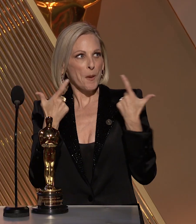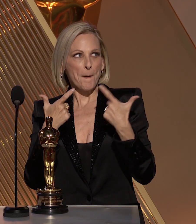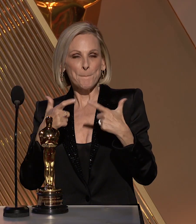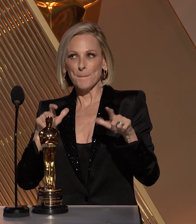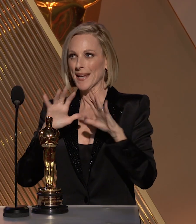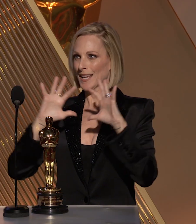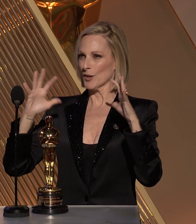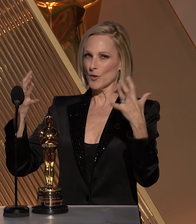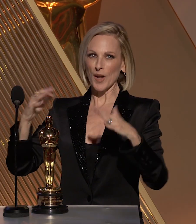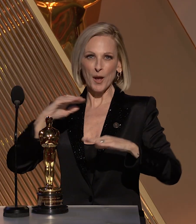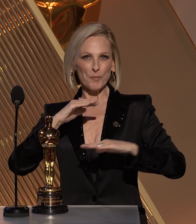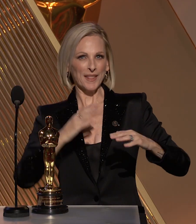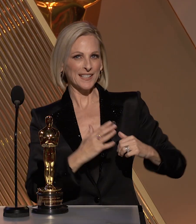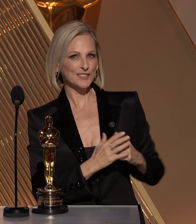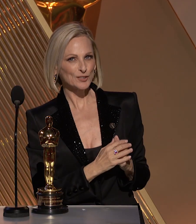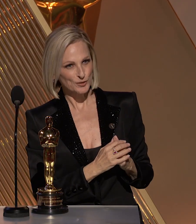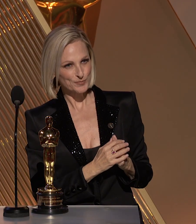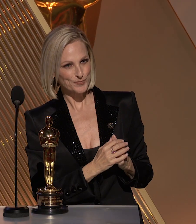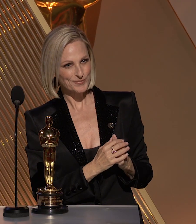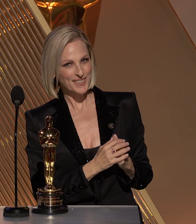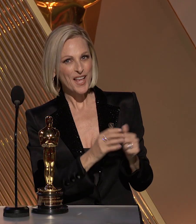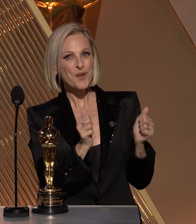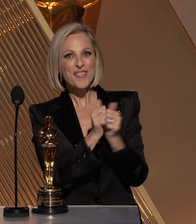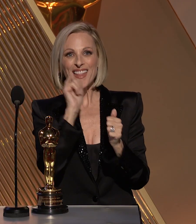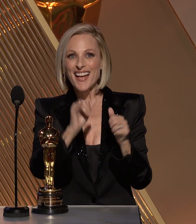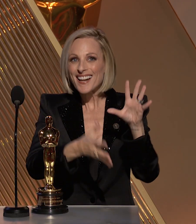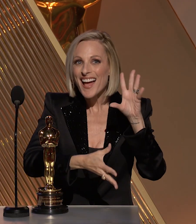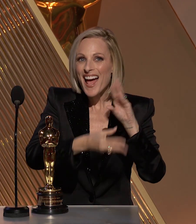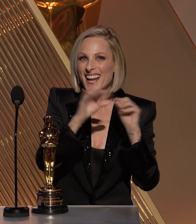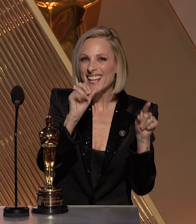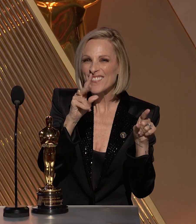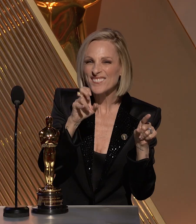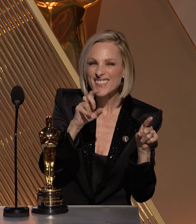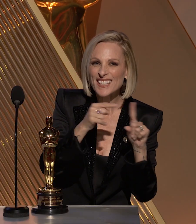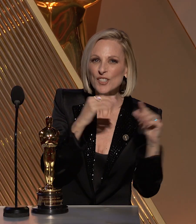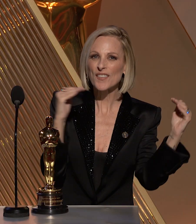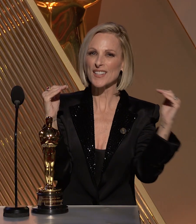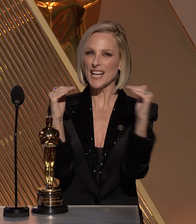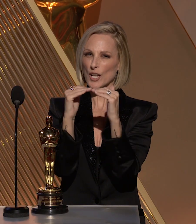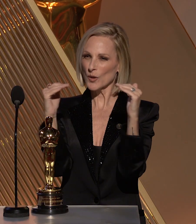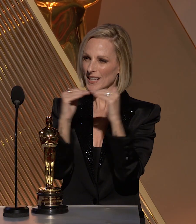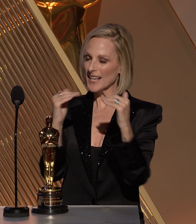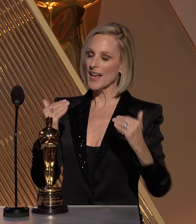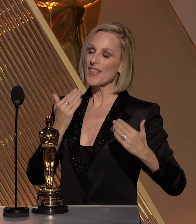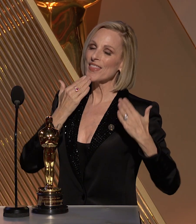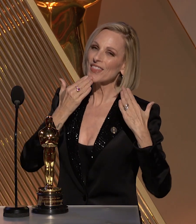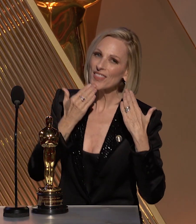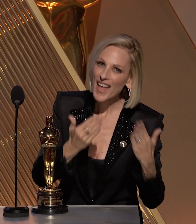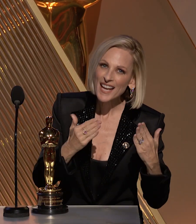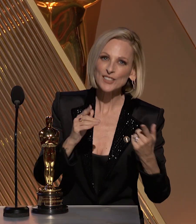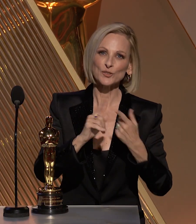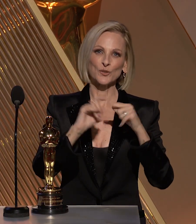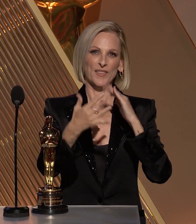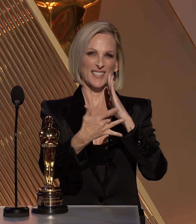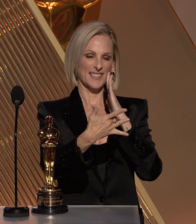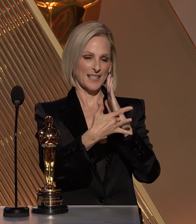big crowd pleaser, with the added caveat of equally, thanks to the